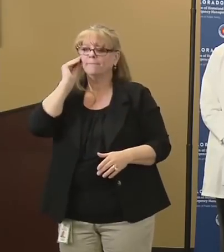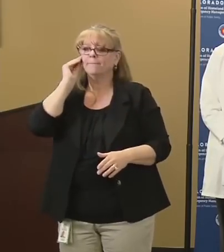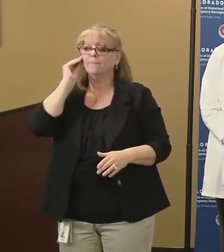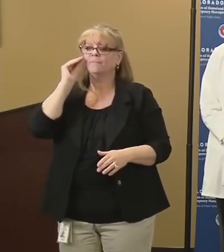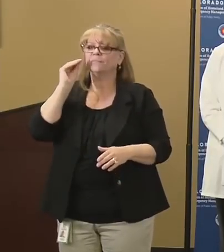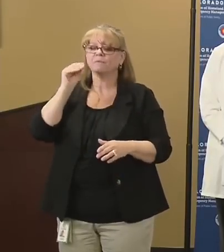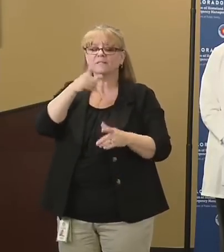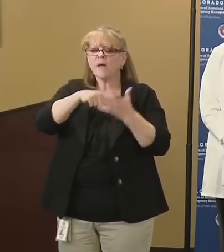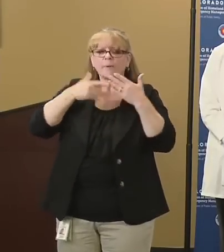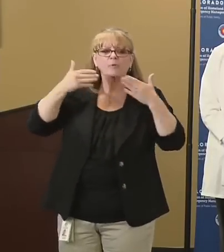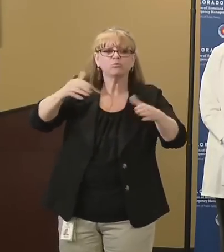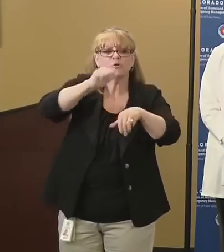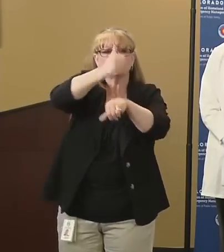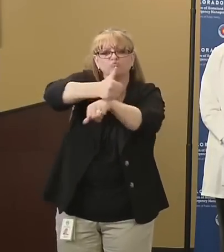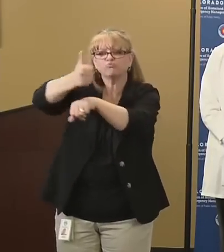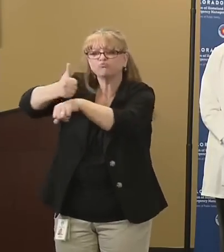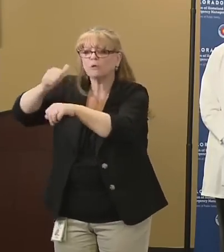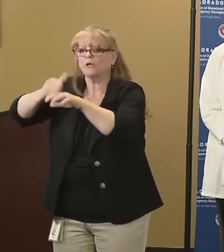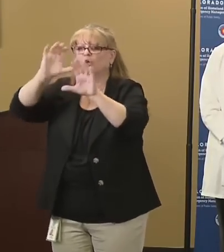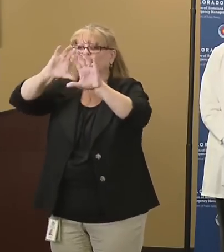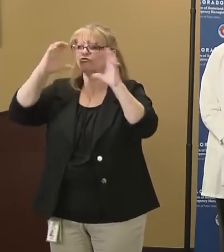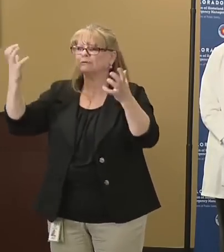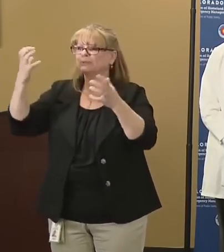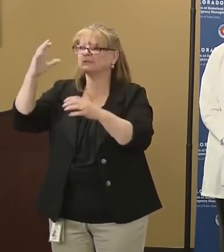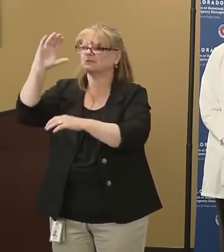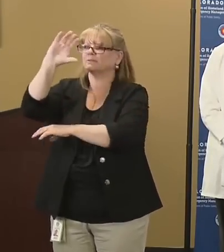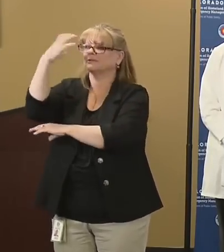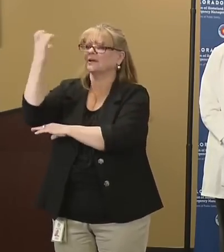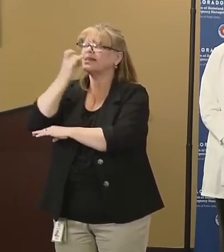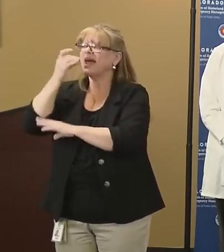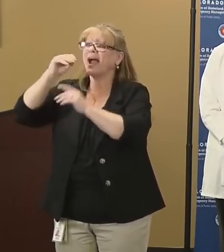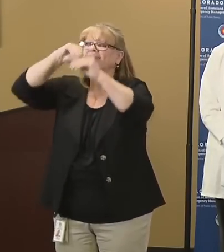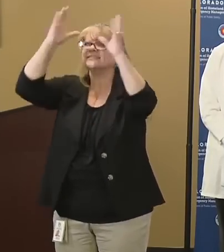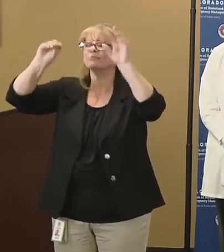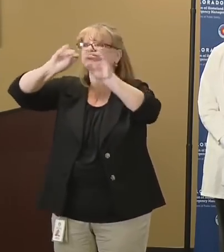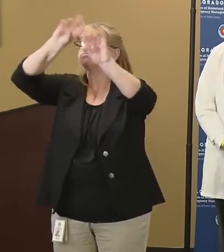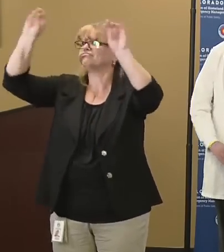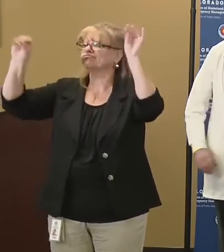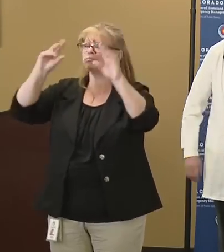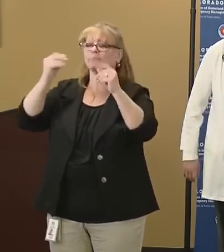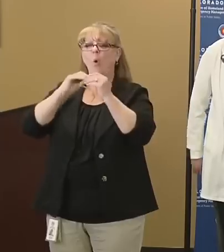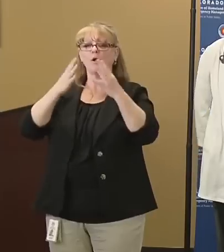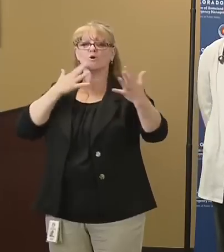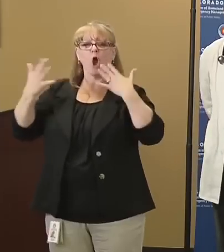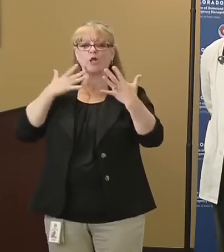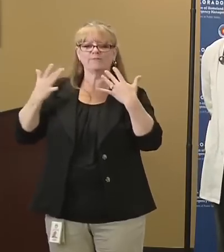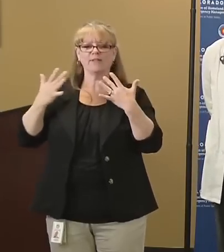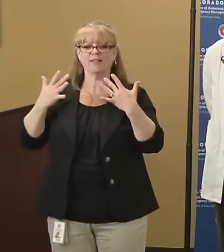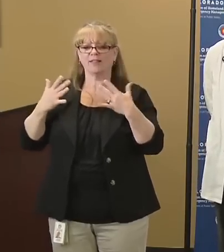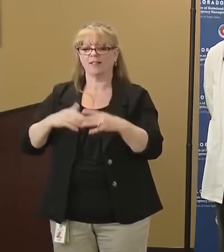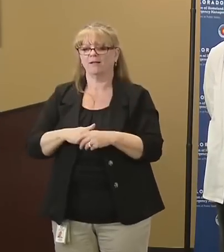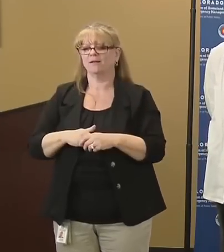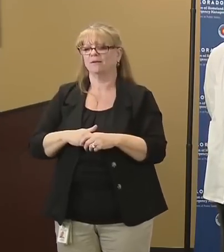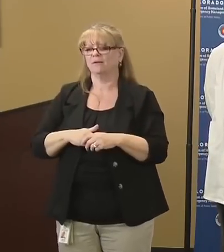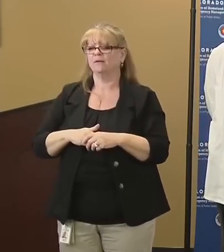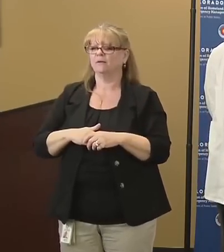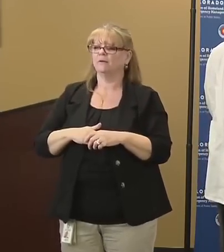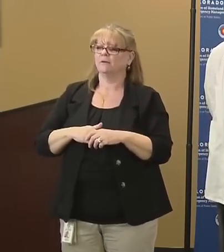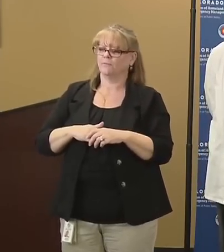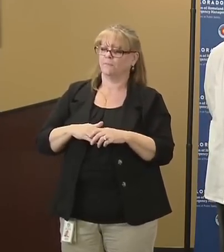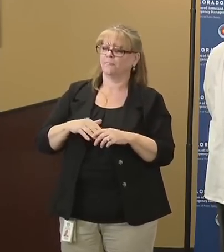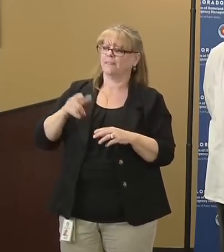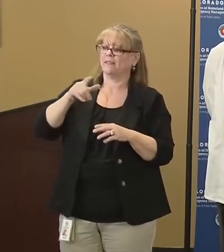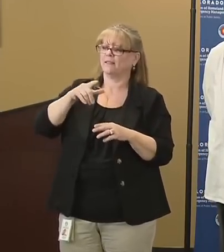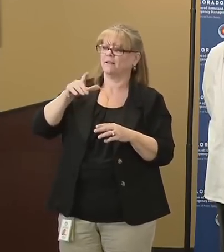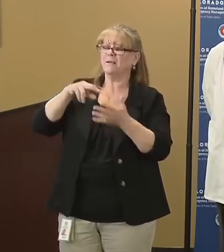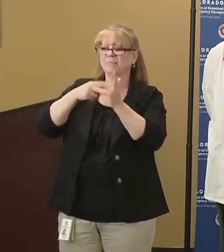neighborhood. I know you're doing all sorts of things in this challenging time. And I know that it's a sacrifice. It's a sacrifice for you, of course,